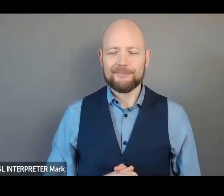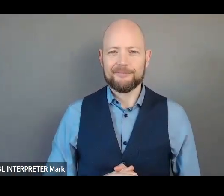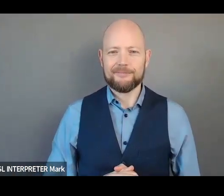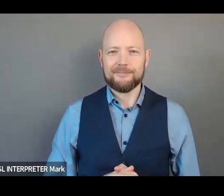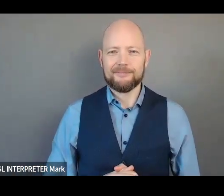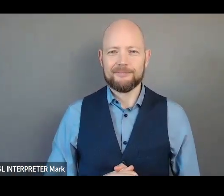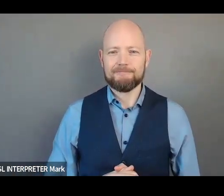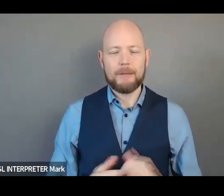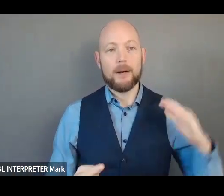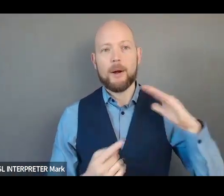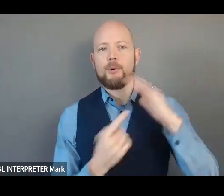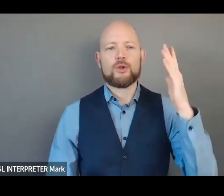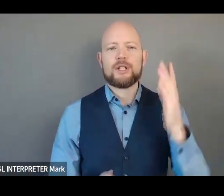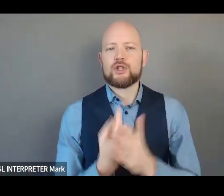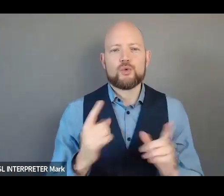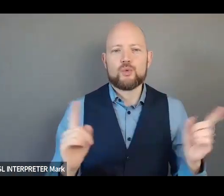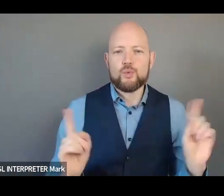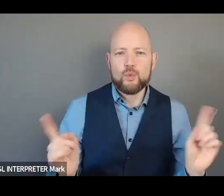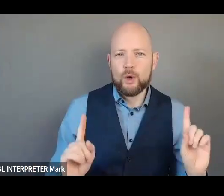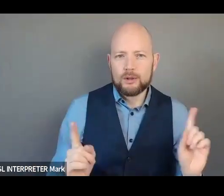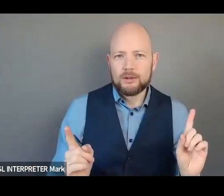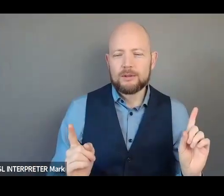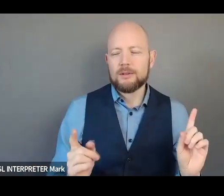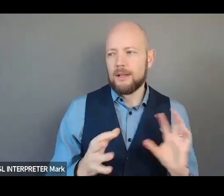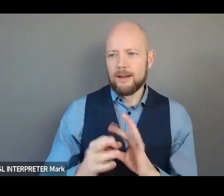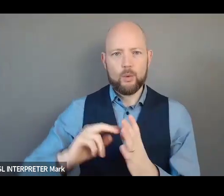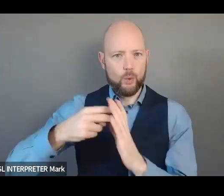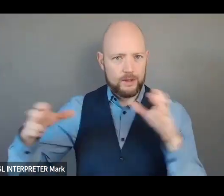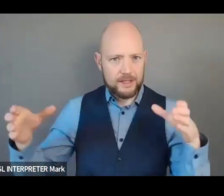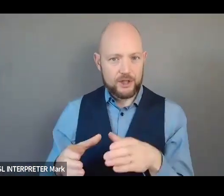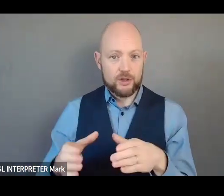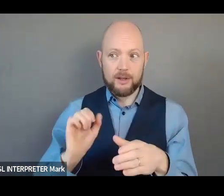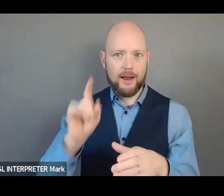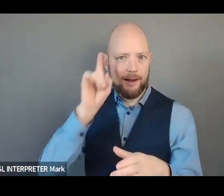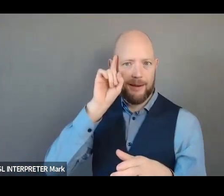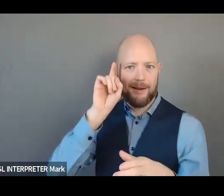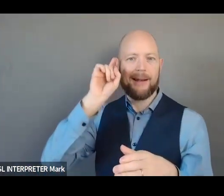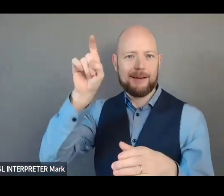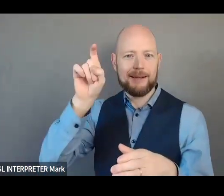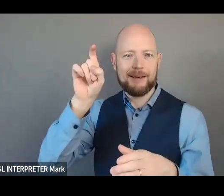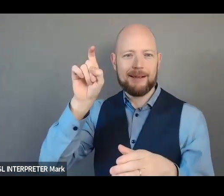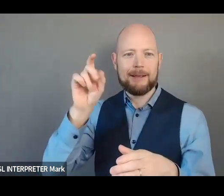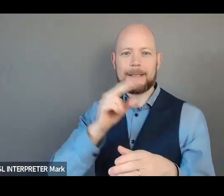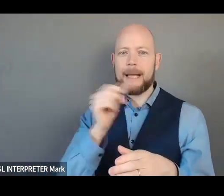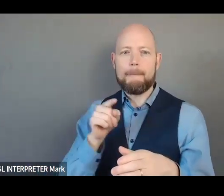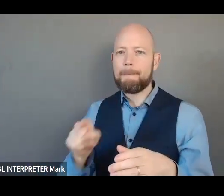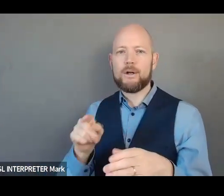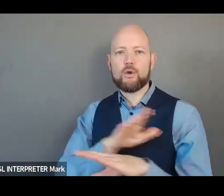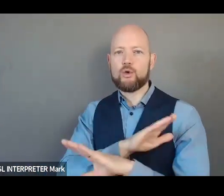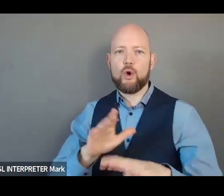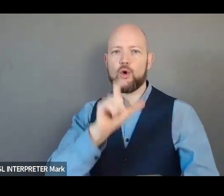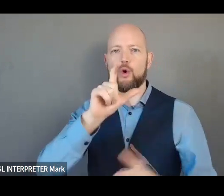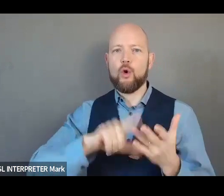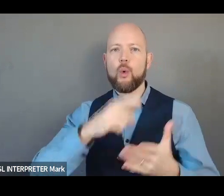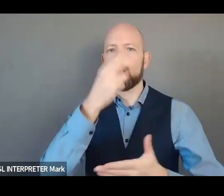here, and I can't think one of the problems with organisations is that many of the initiatives in organisations related to EDI are not co-designed, not based